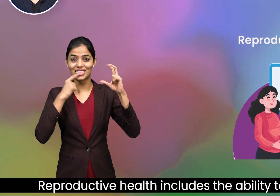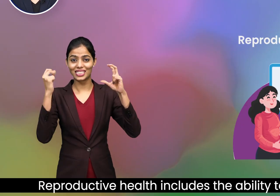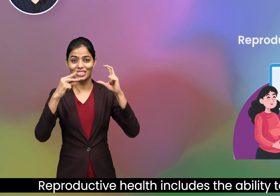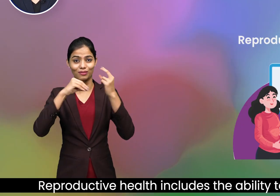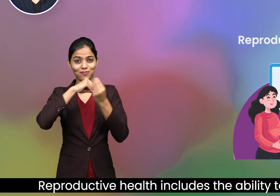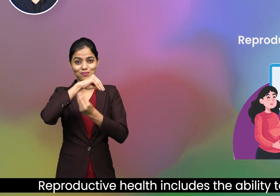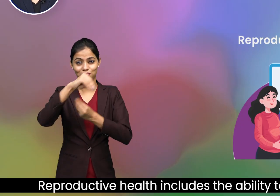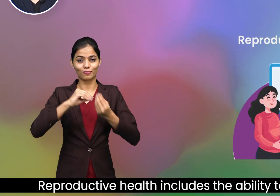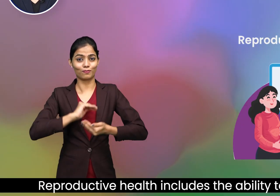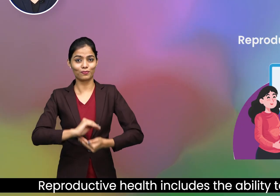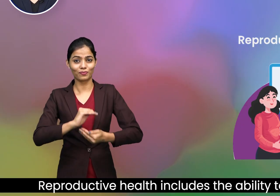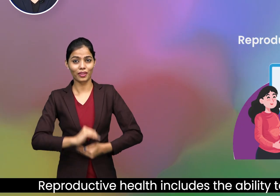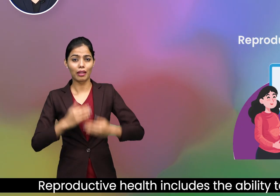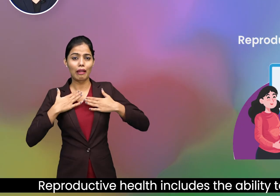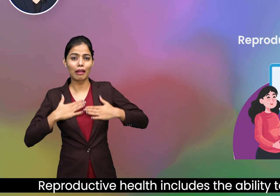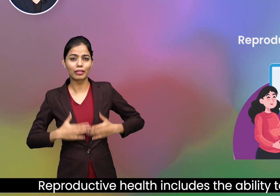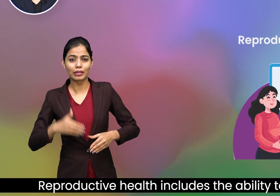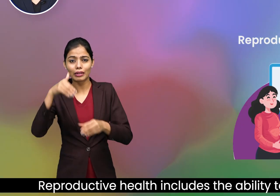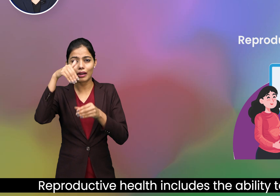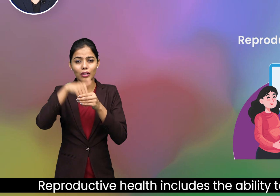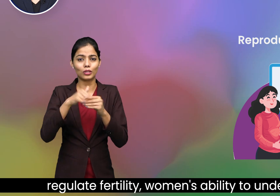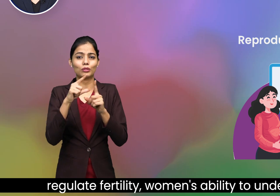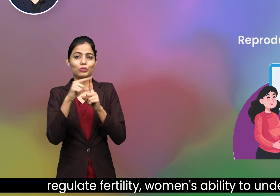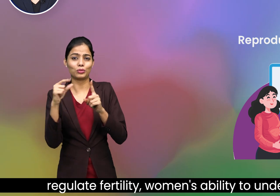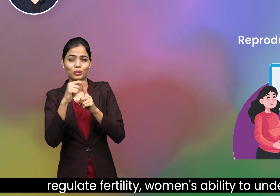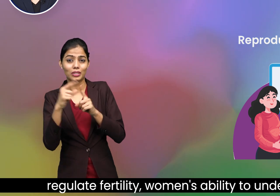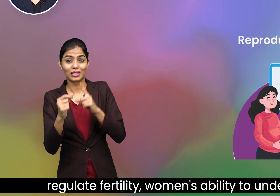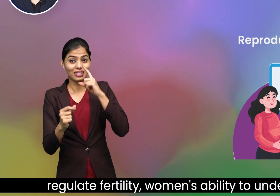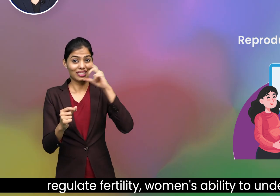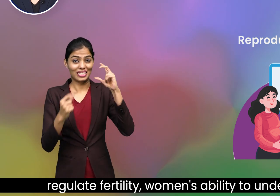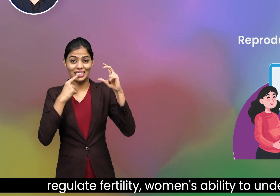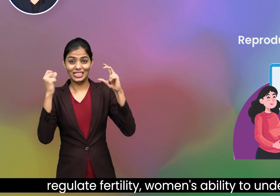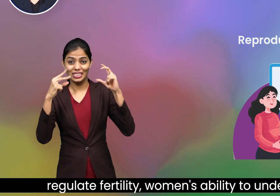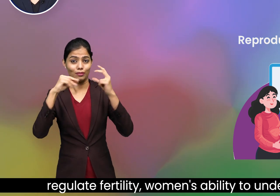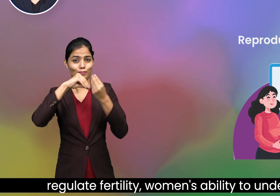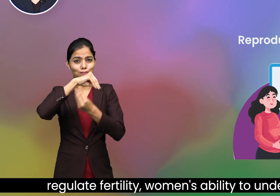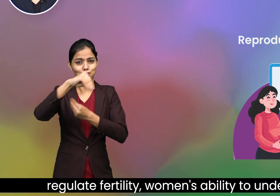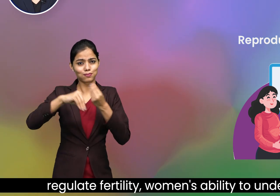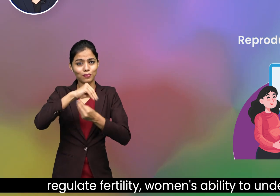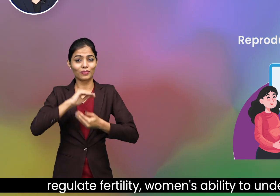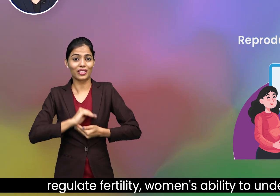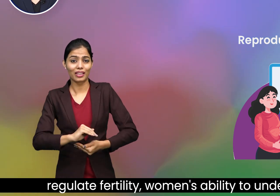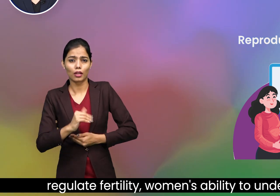Reproductive health includes the ability to reproduce and regulate fertility.